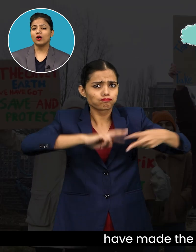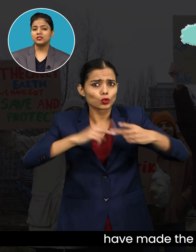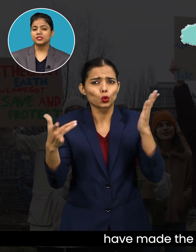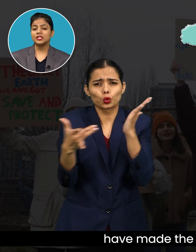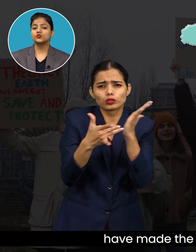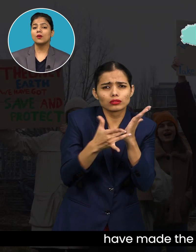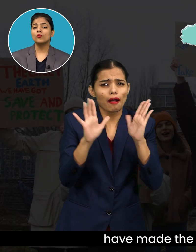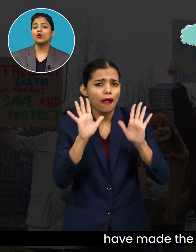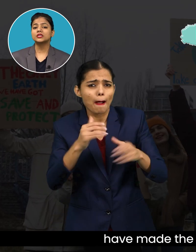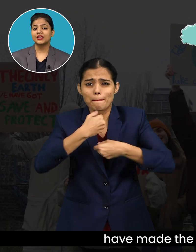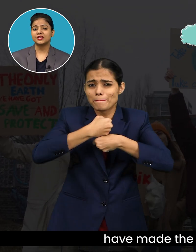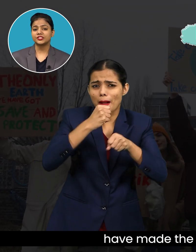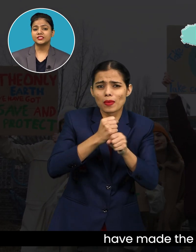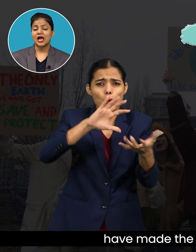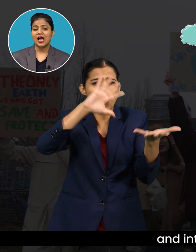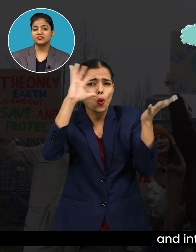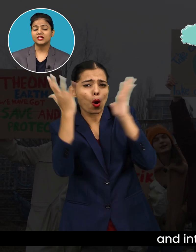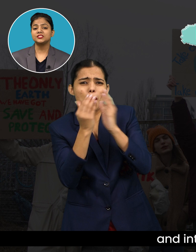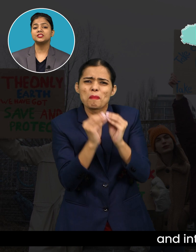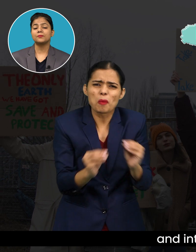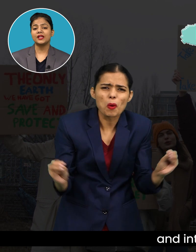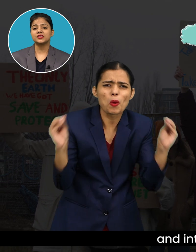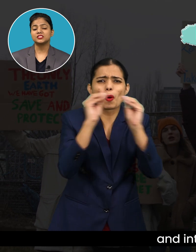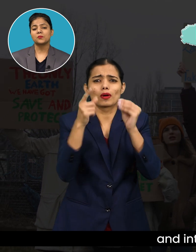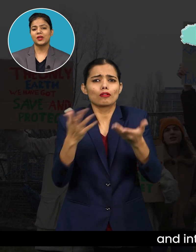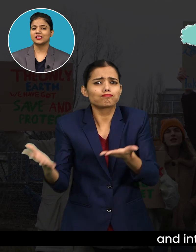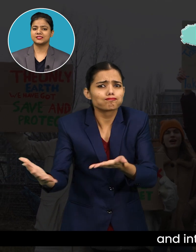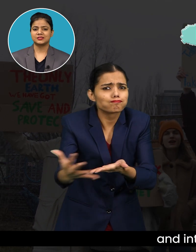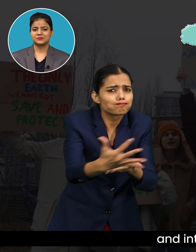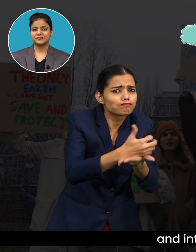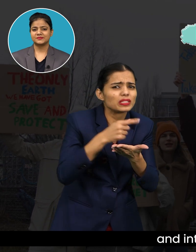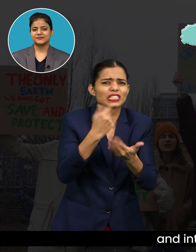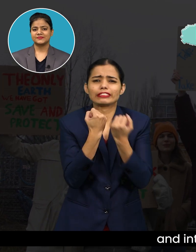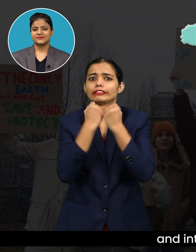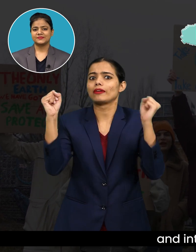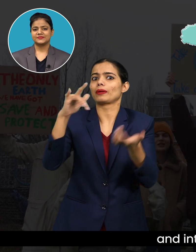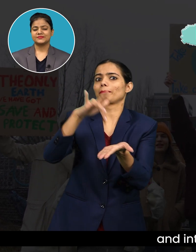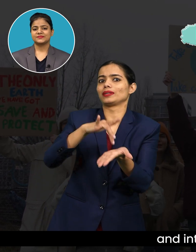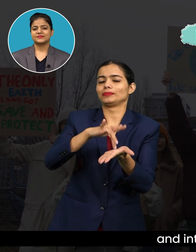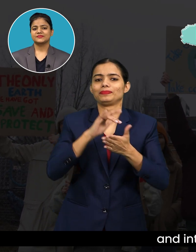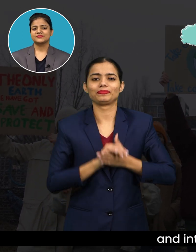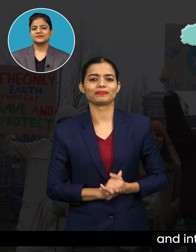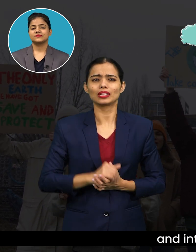the world into a more connected and interdependent place.